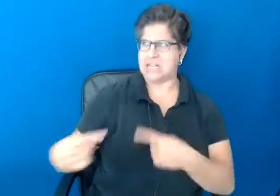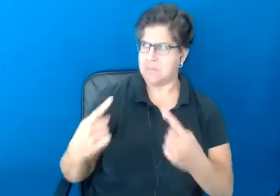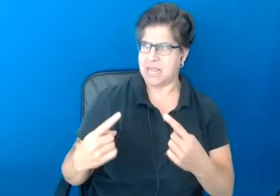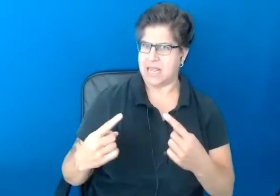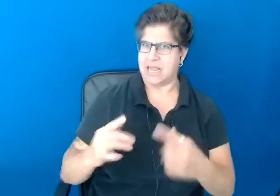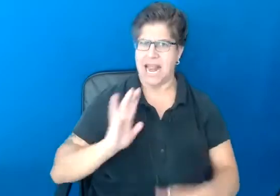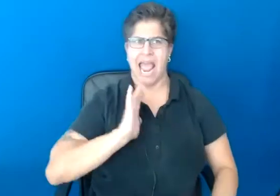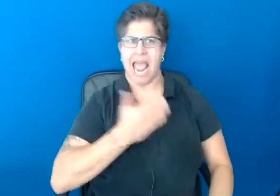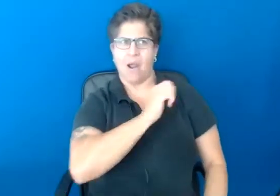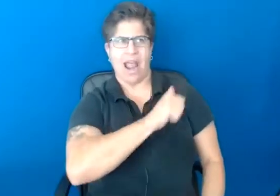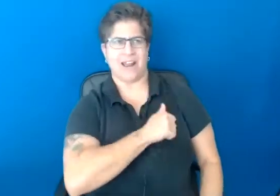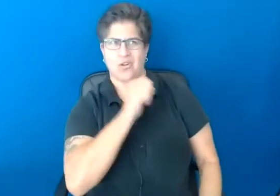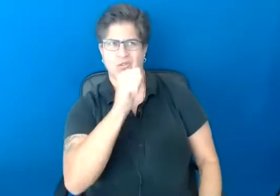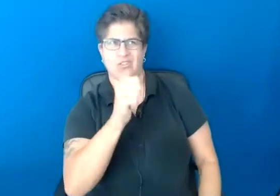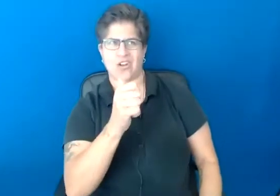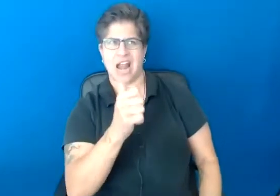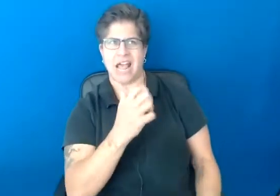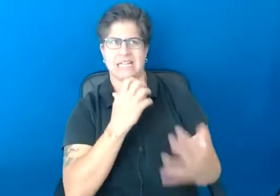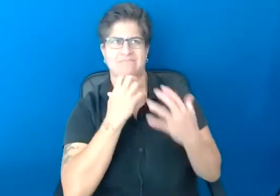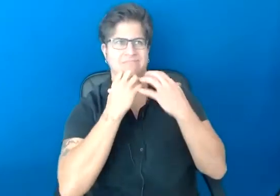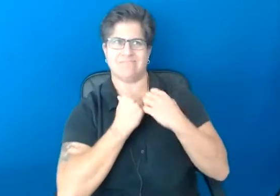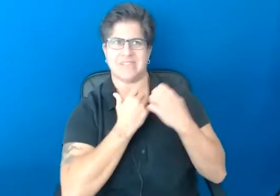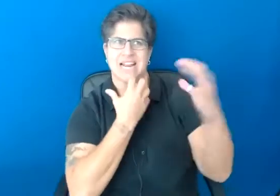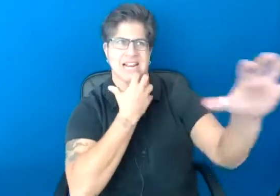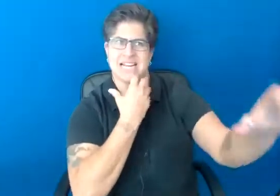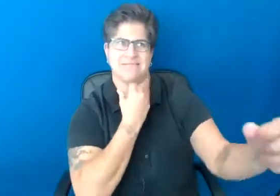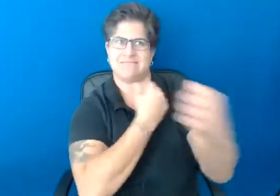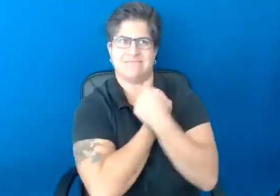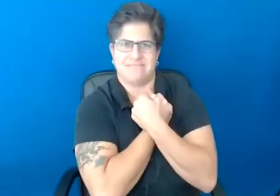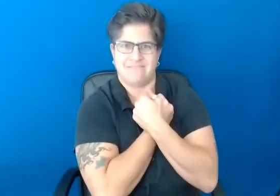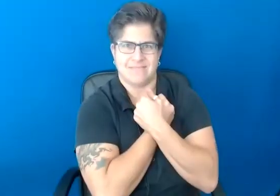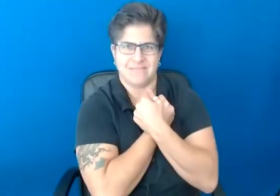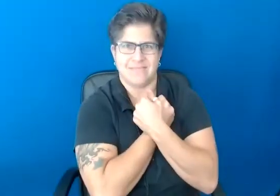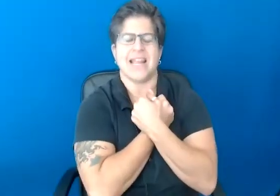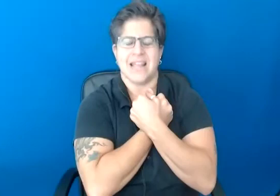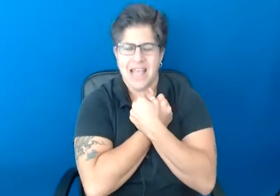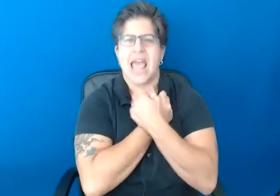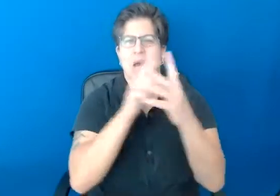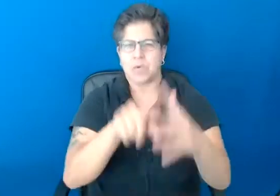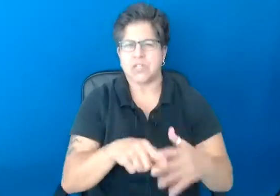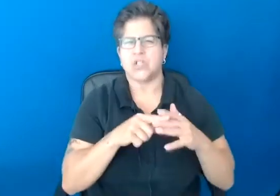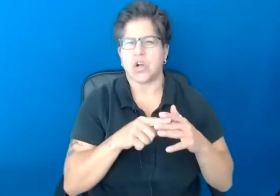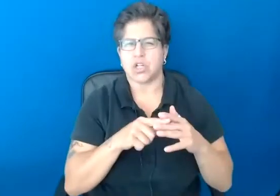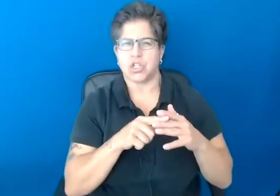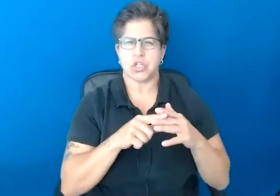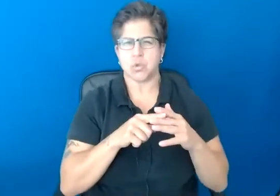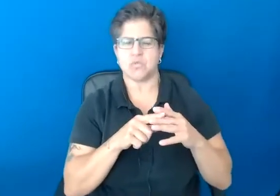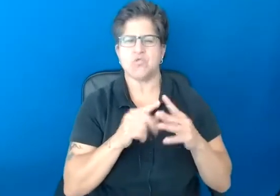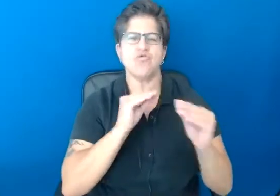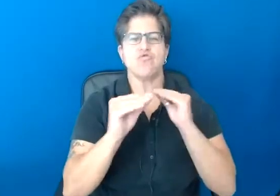say in a meeting or, even when I speak, nothing really changed for me. I mean, certainly those first